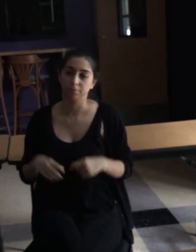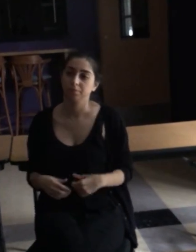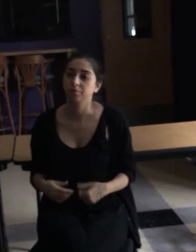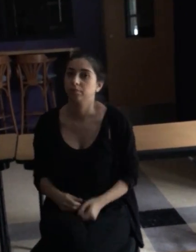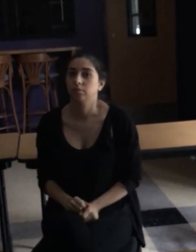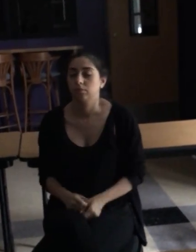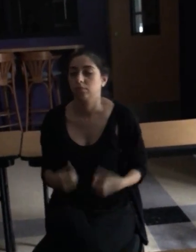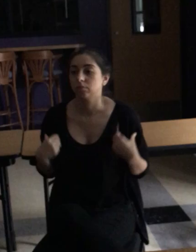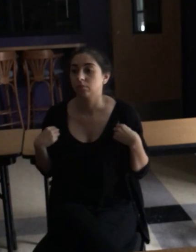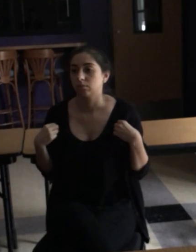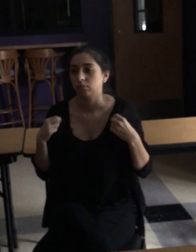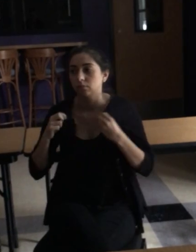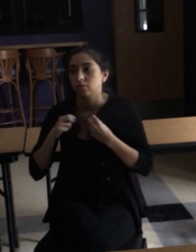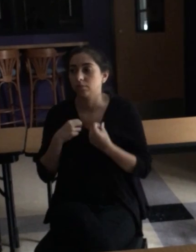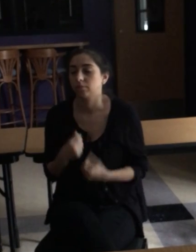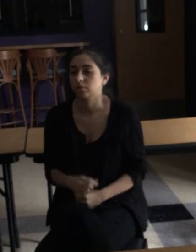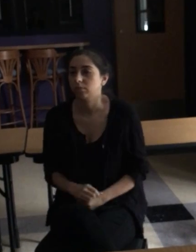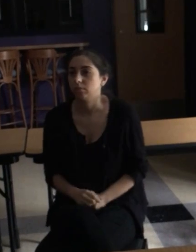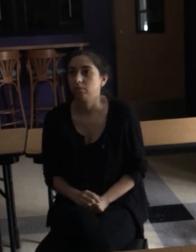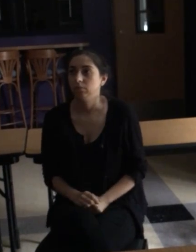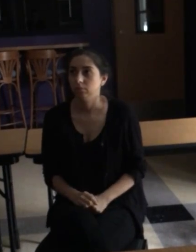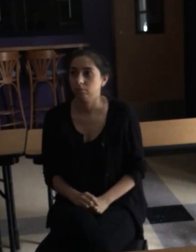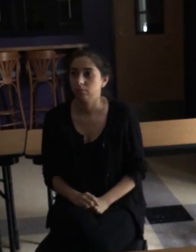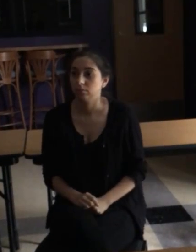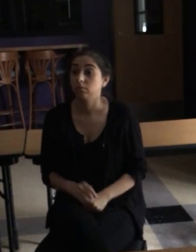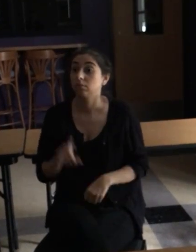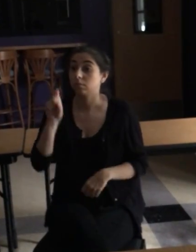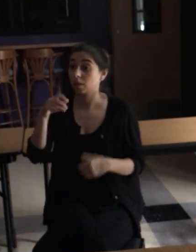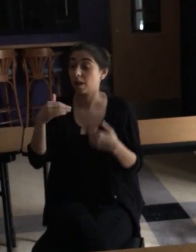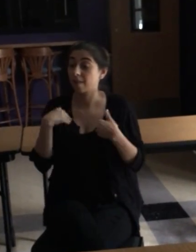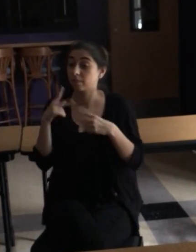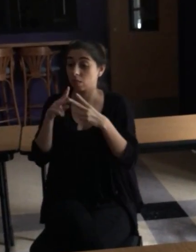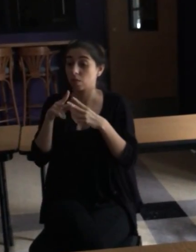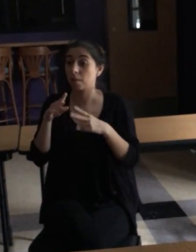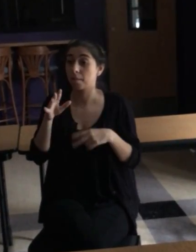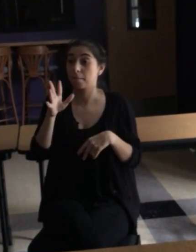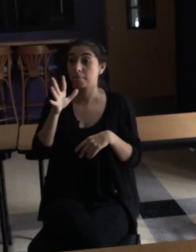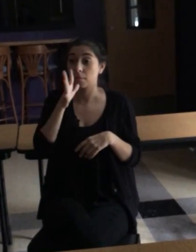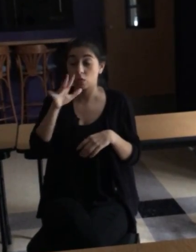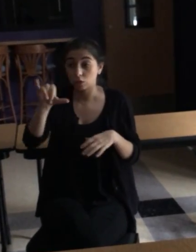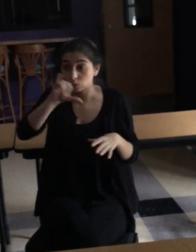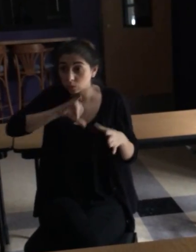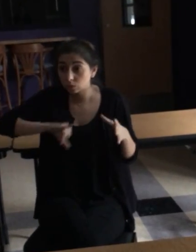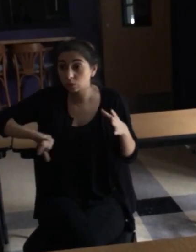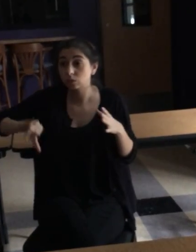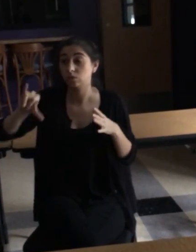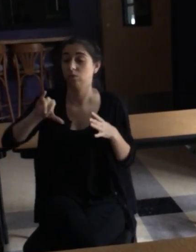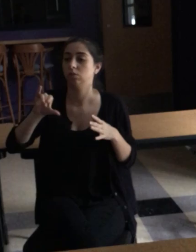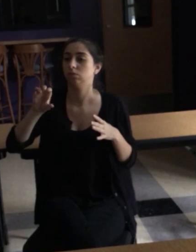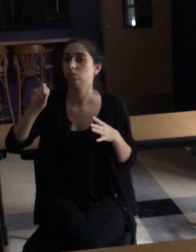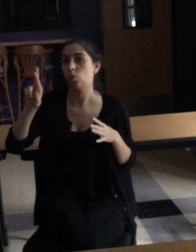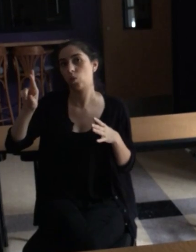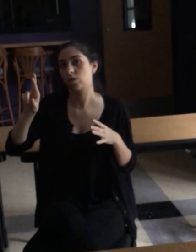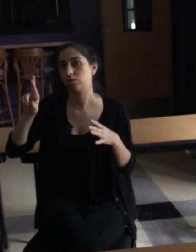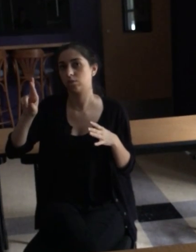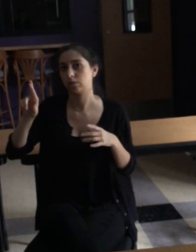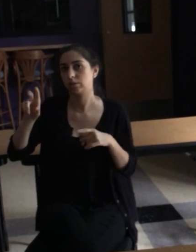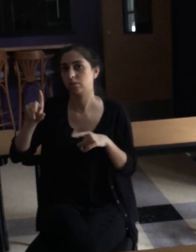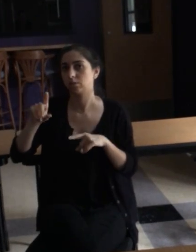will need to have either a mother sauce or derivative of a mother sauce